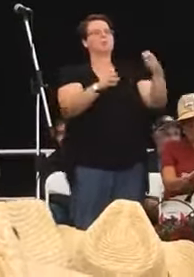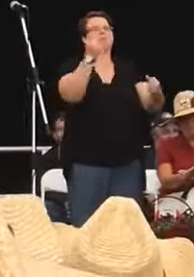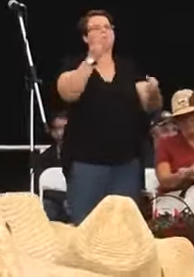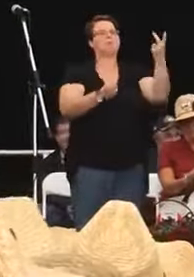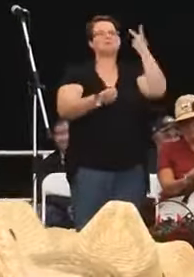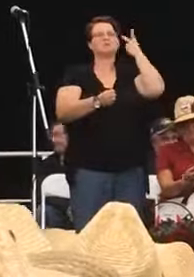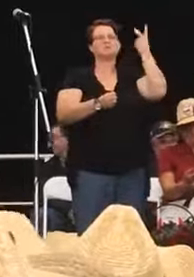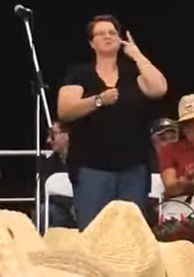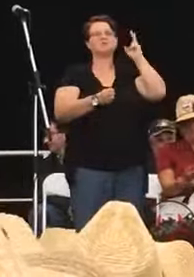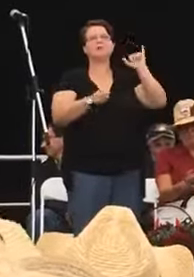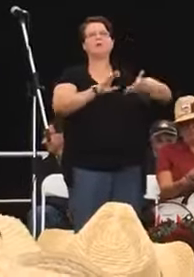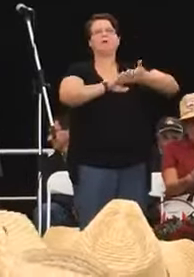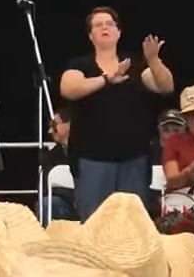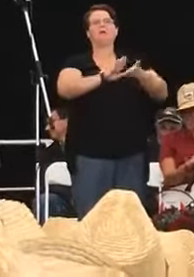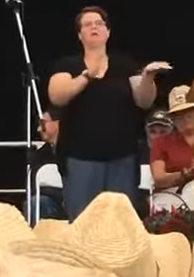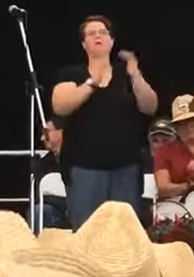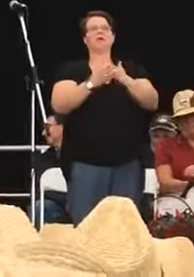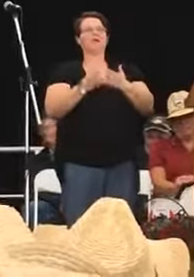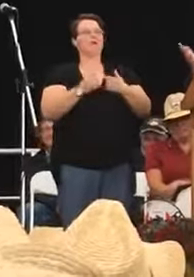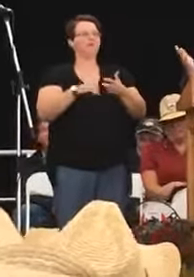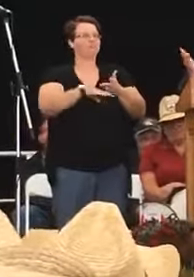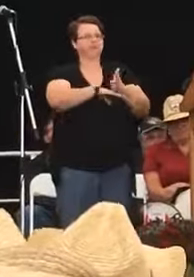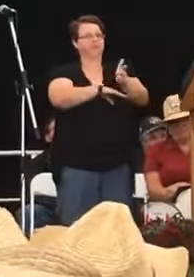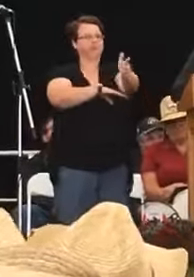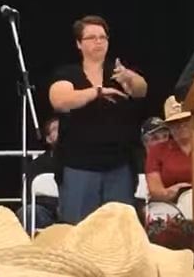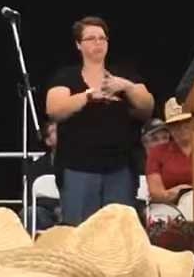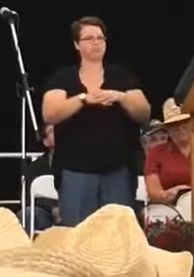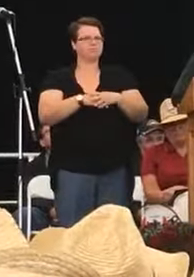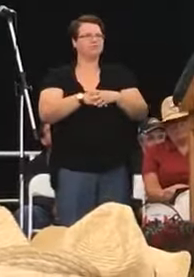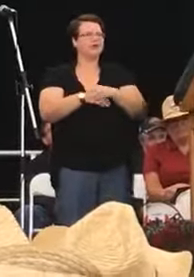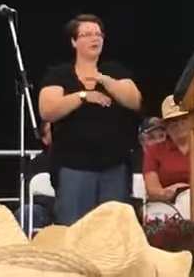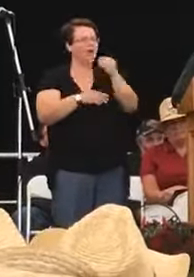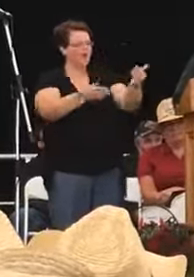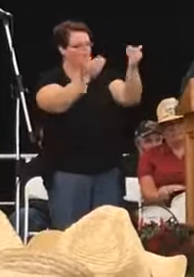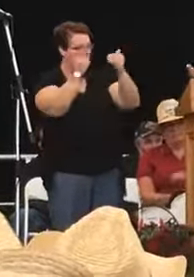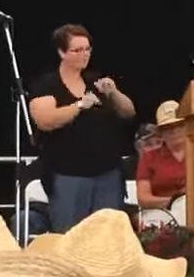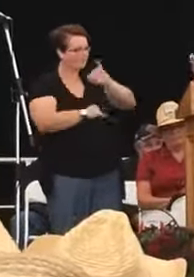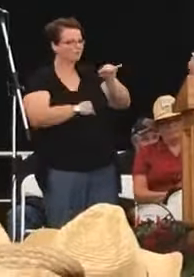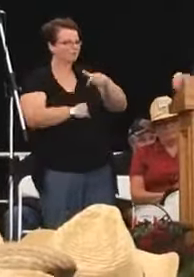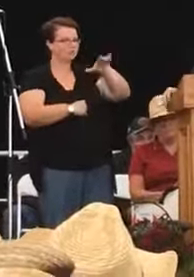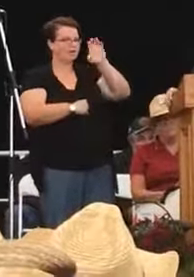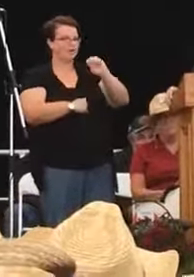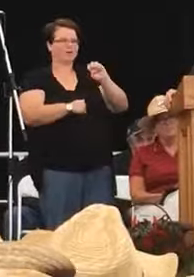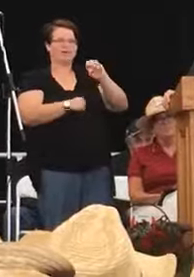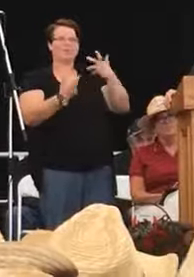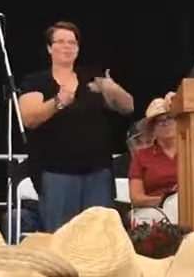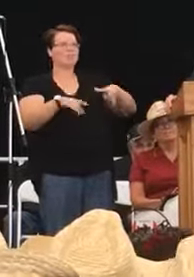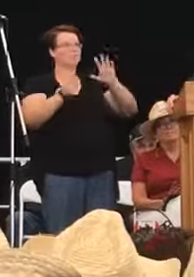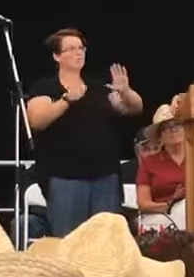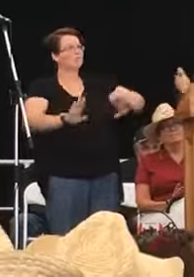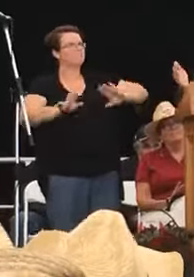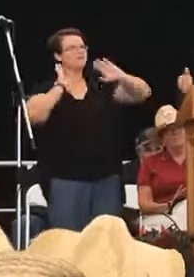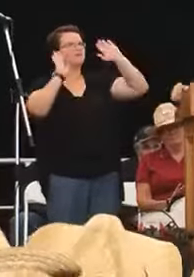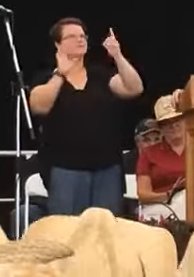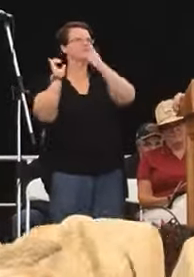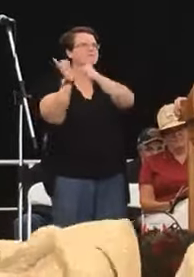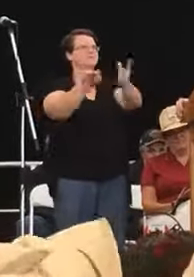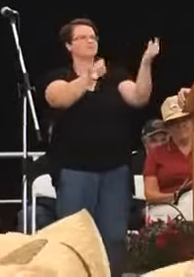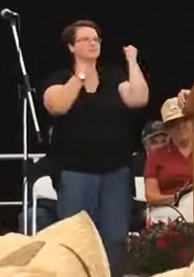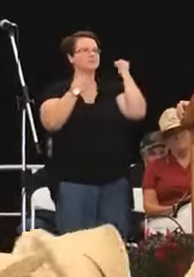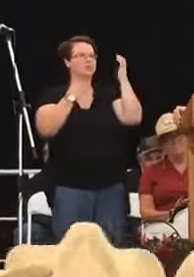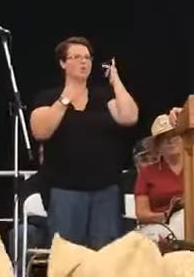talking behind the stage, and I just want to say what an amazing job you've done, especially organizing all the volunteers on